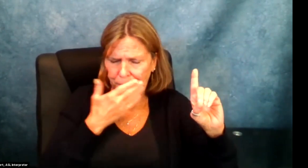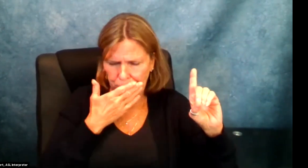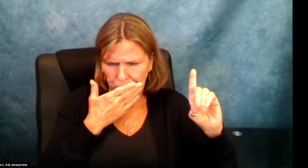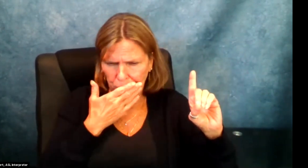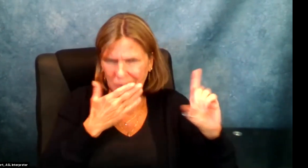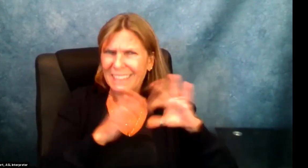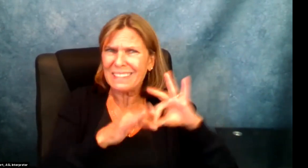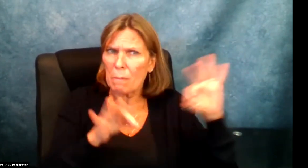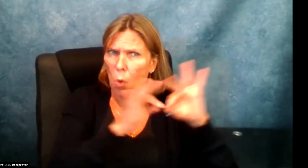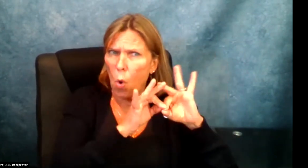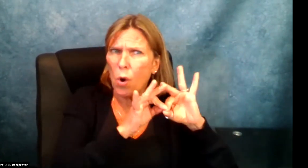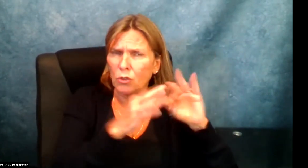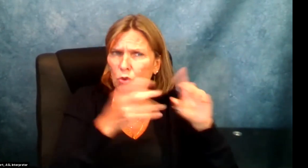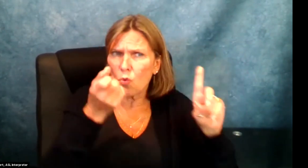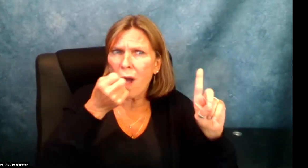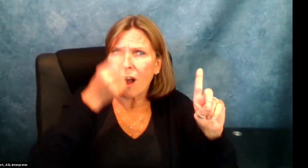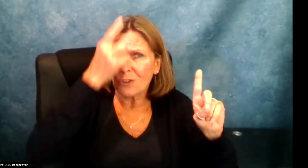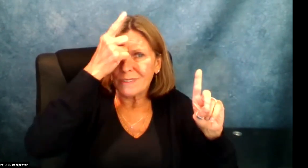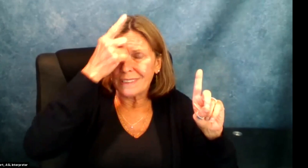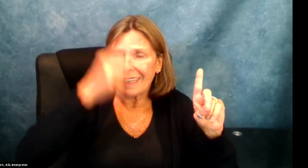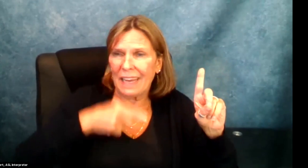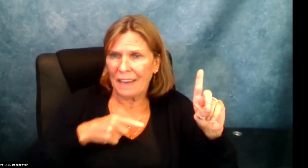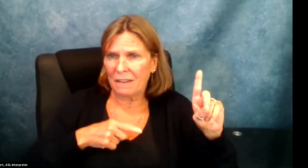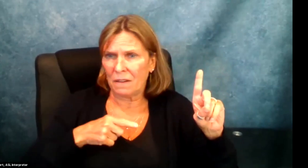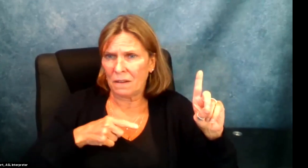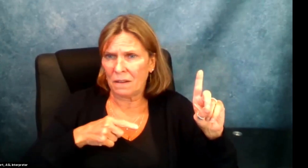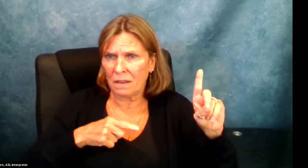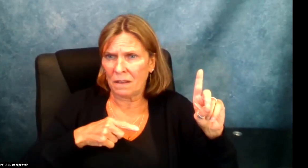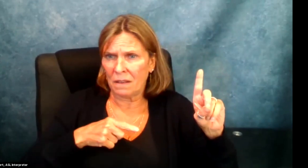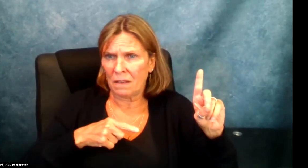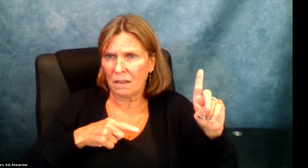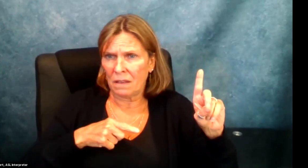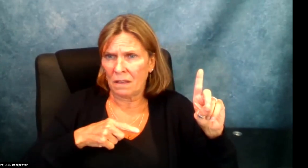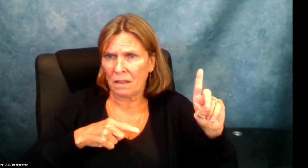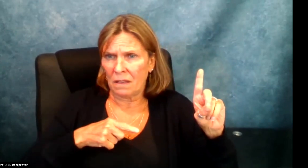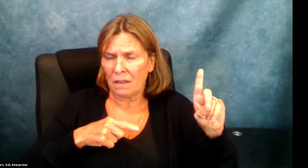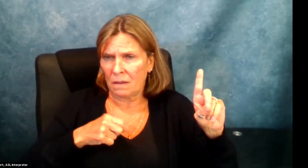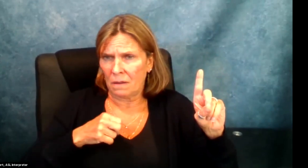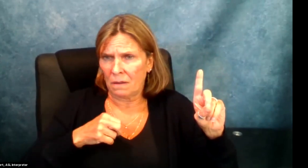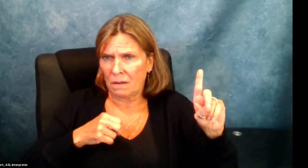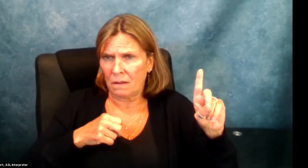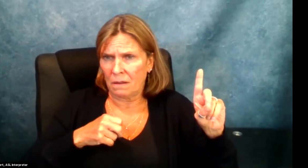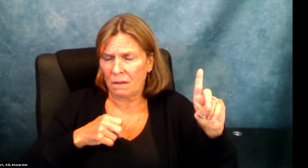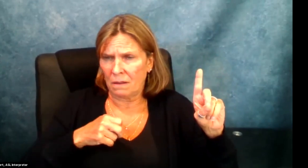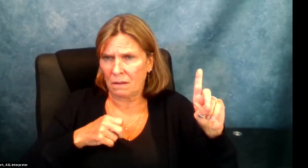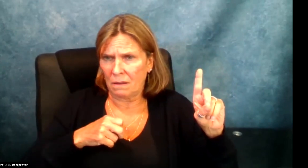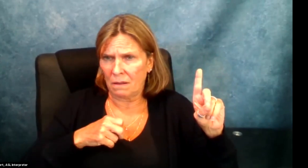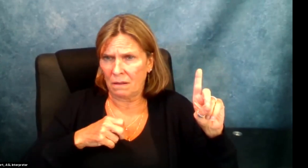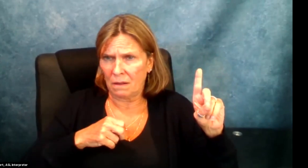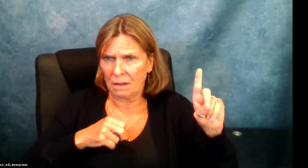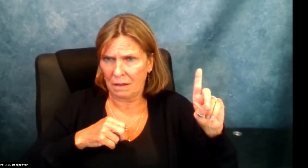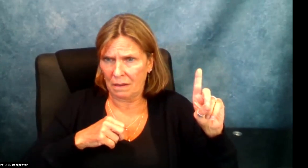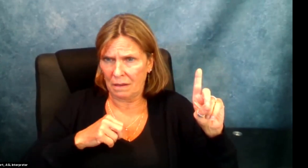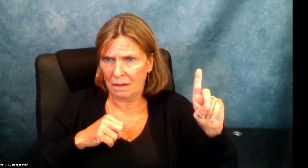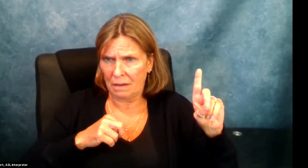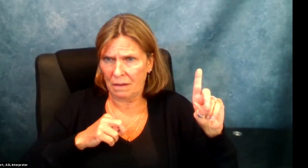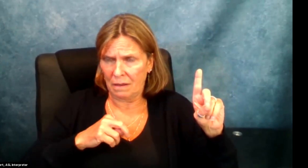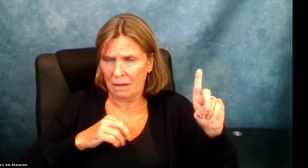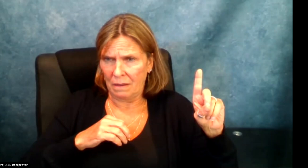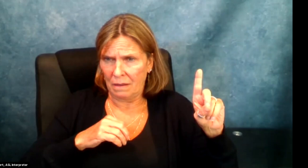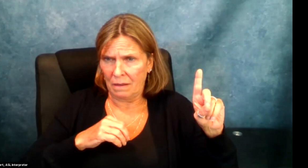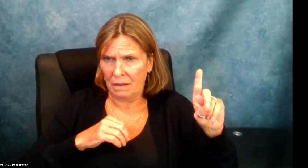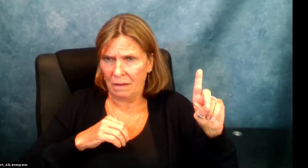so there isn't really a biological reason why